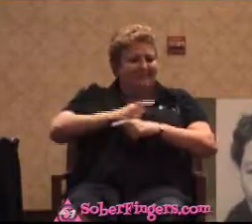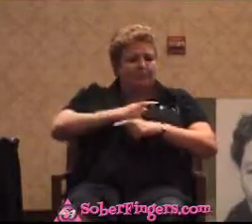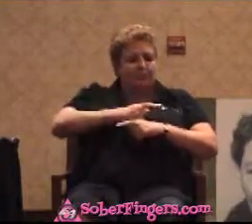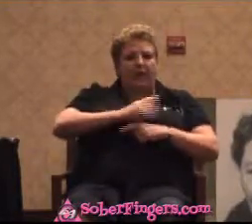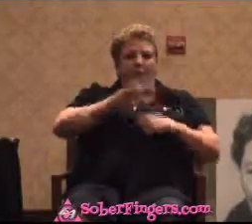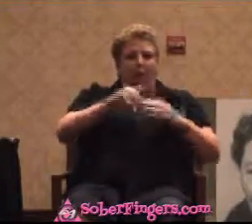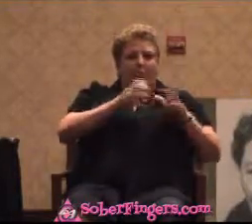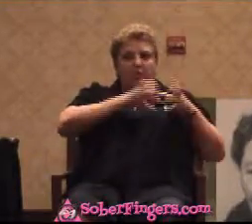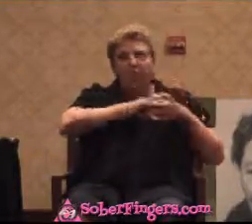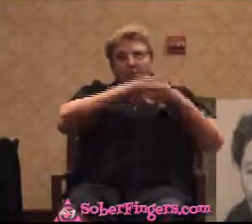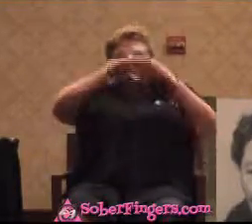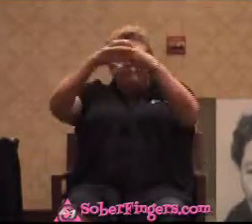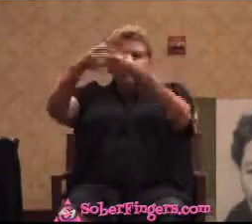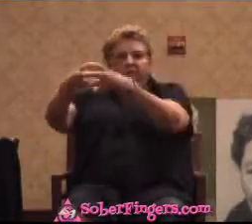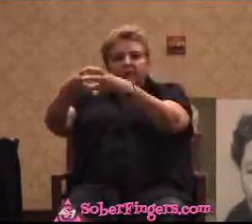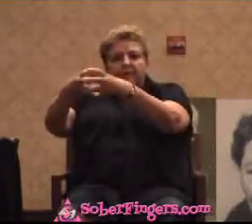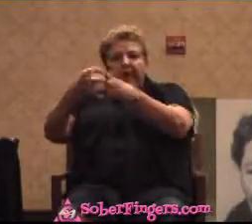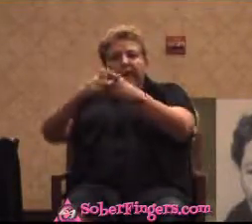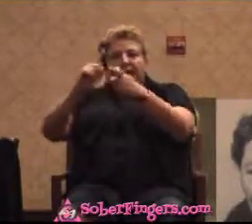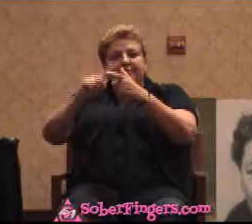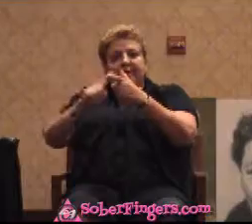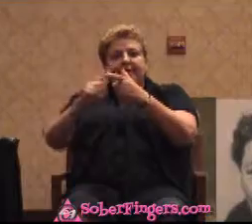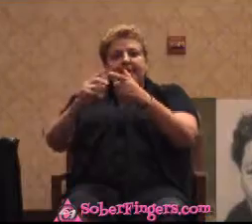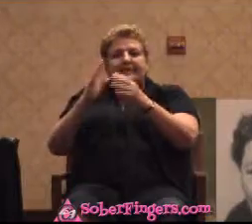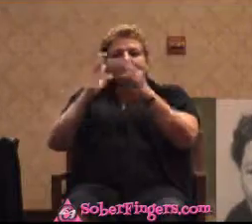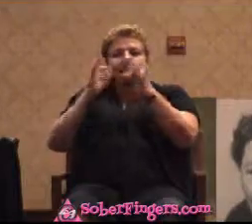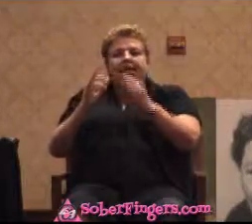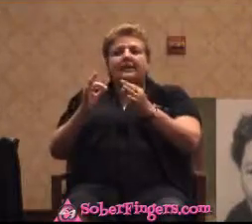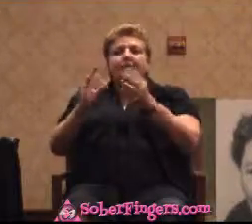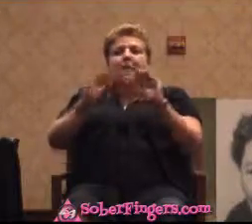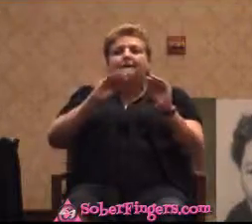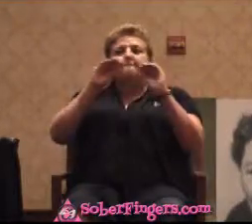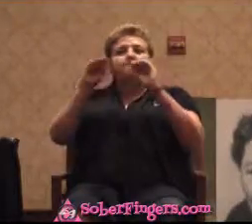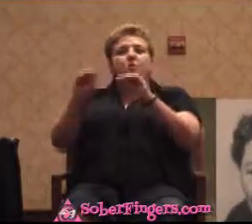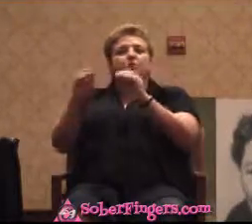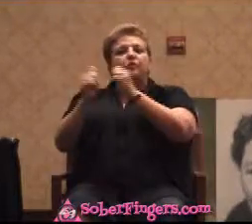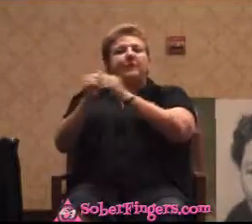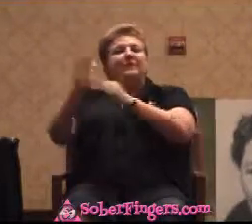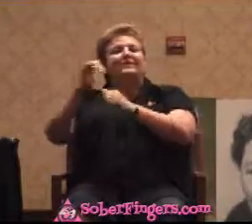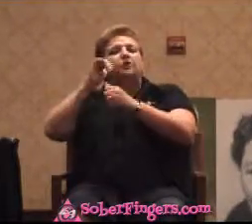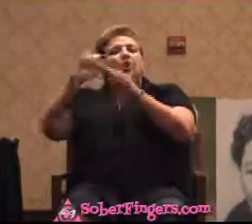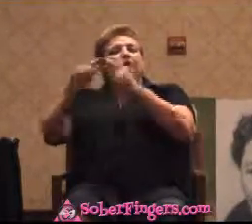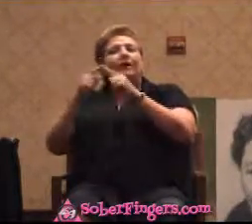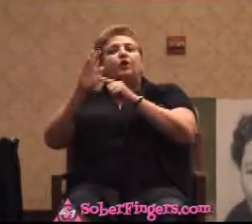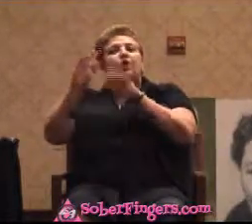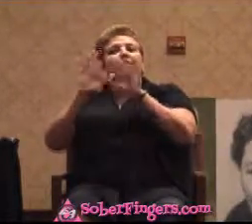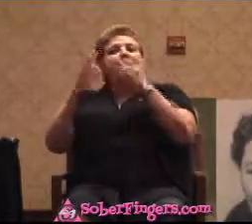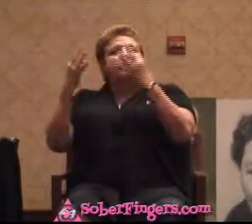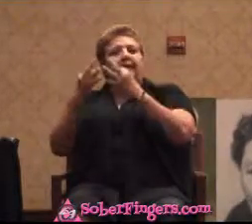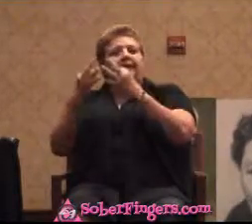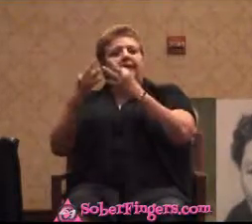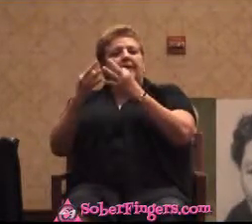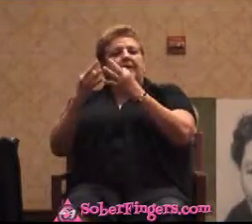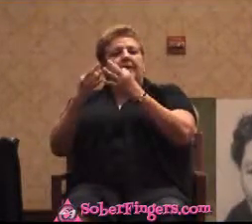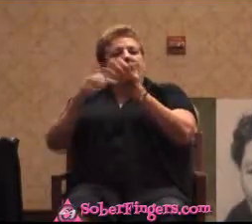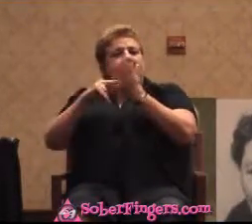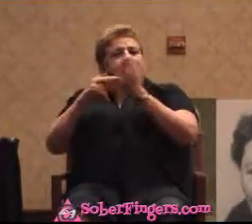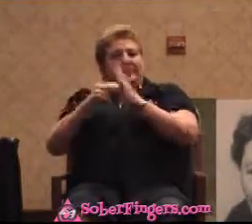moved to Cincinnati, he decided to move up into this little neighborhood with his girlfriend and her family, and that left my mother to raise my brother and